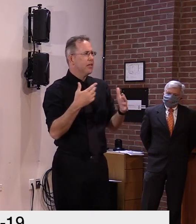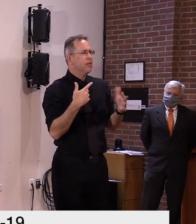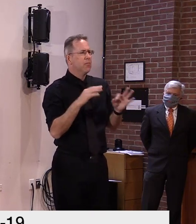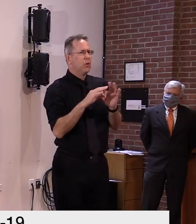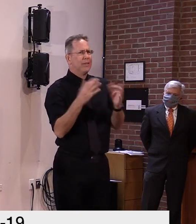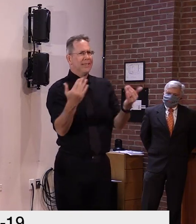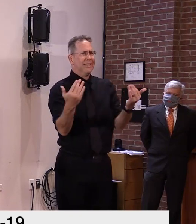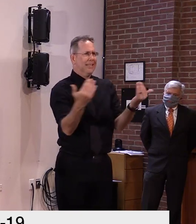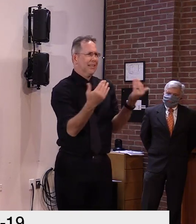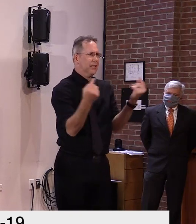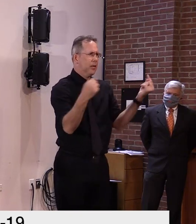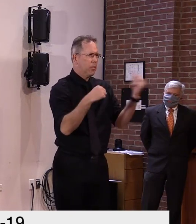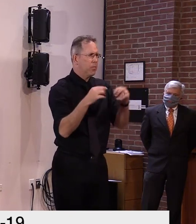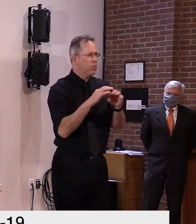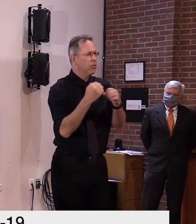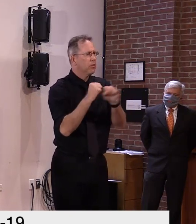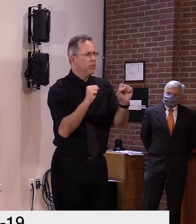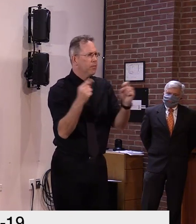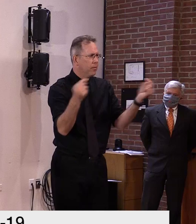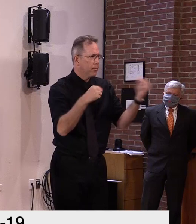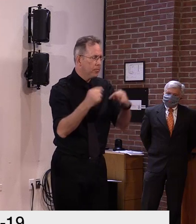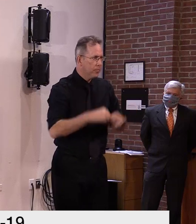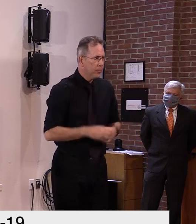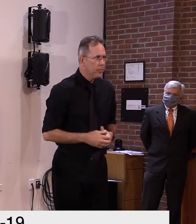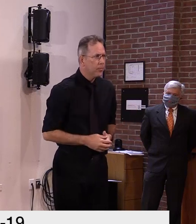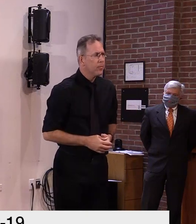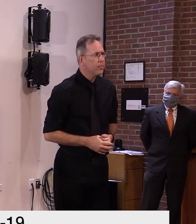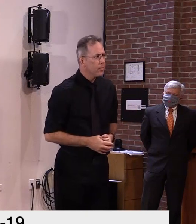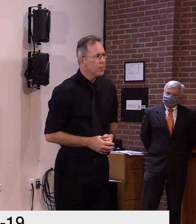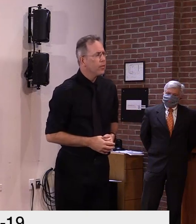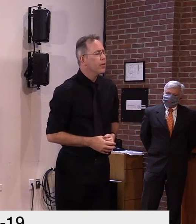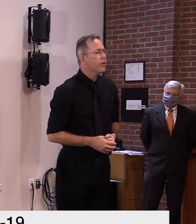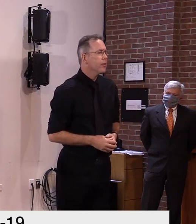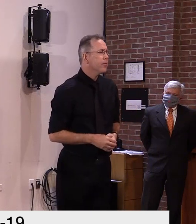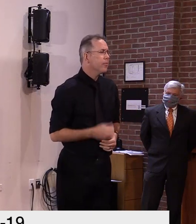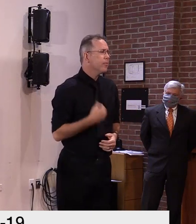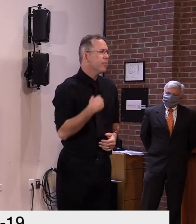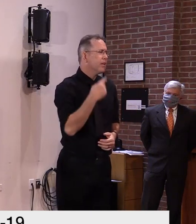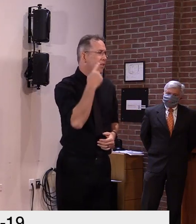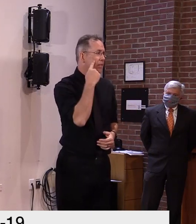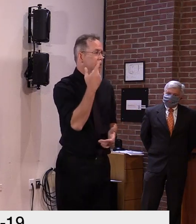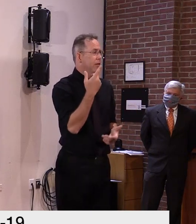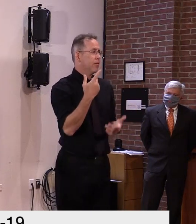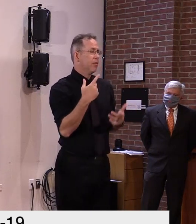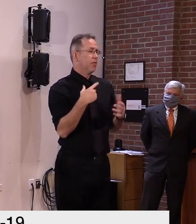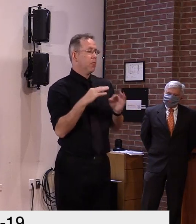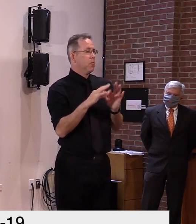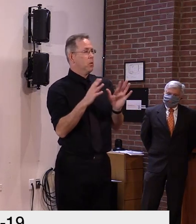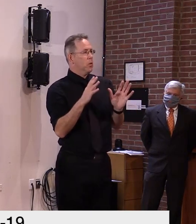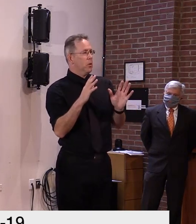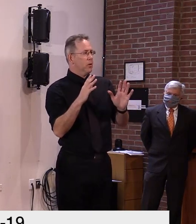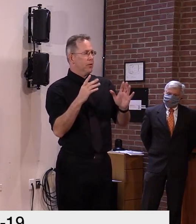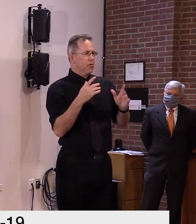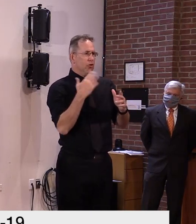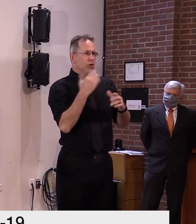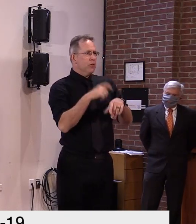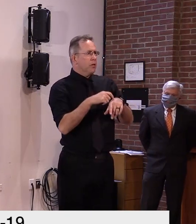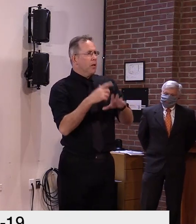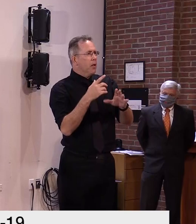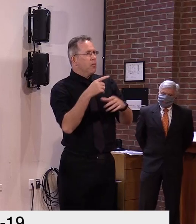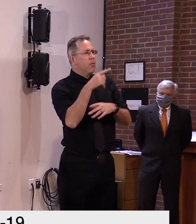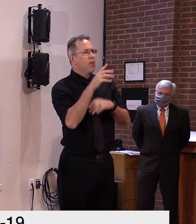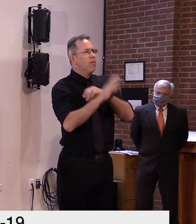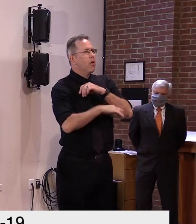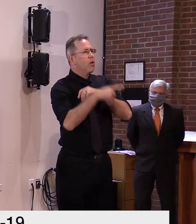miss that. I think the timing was actually appropriate for us, and we should miss the full brunt of